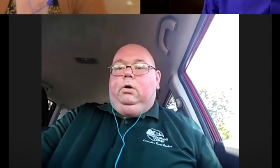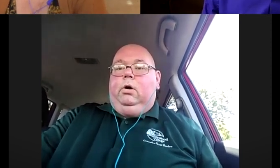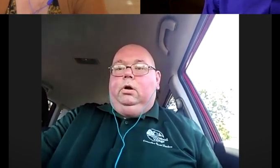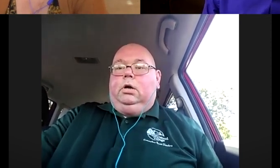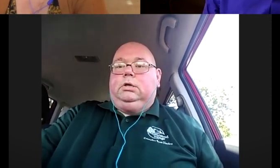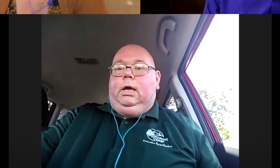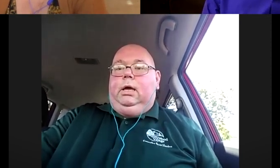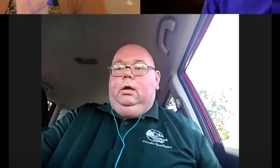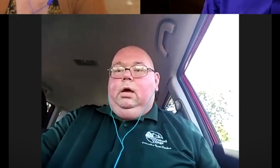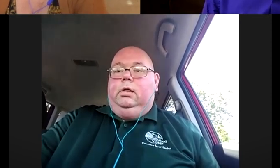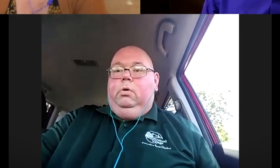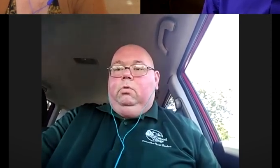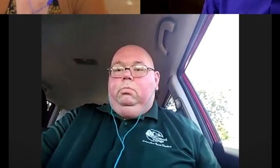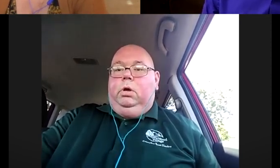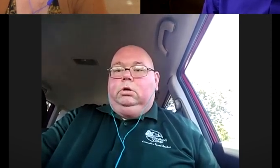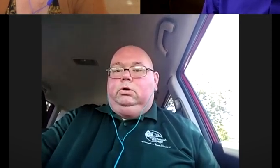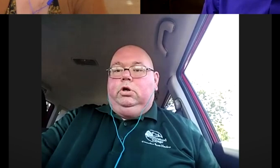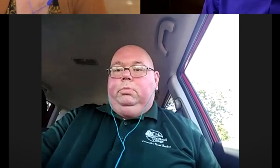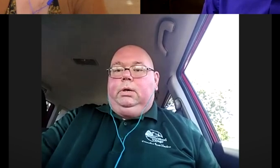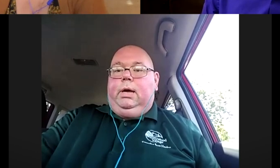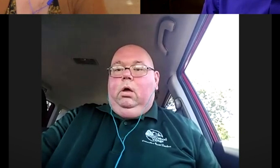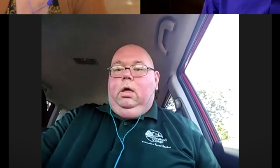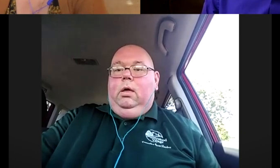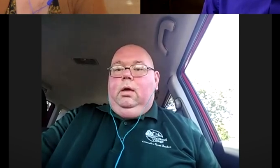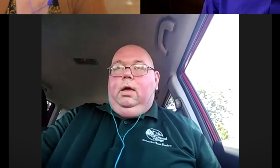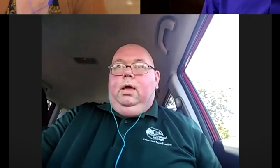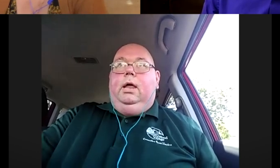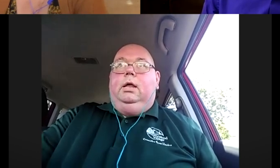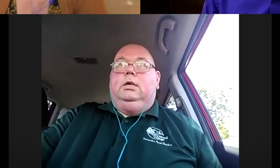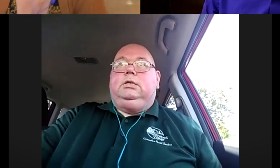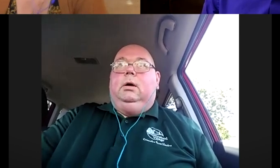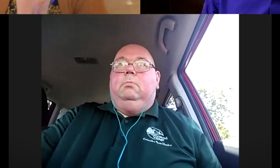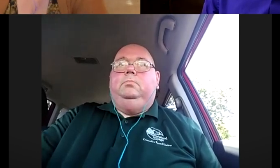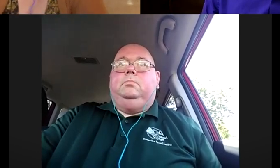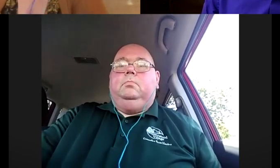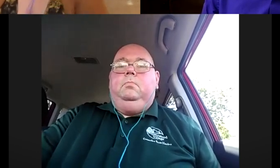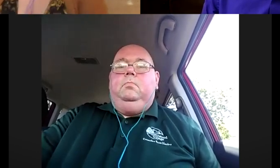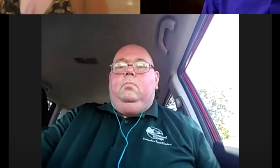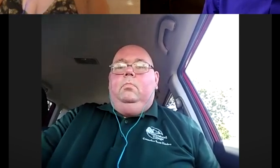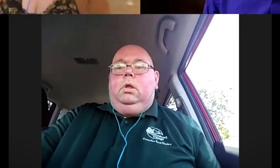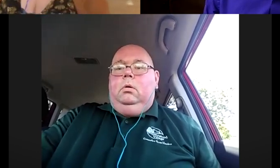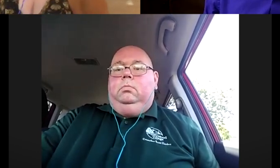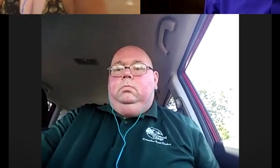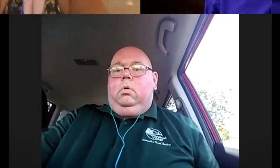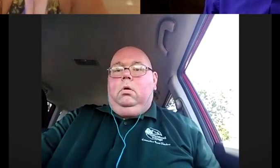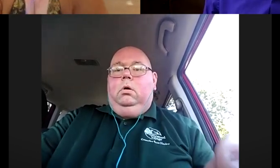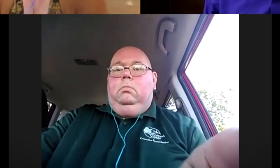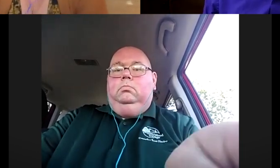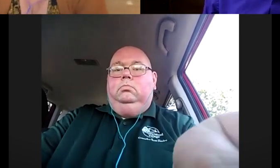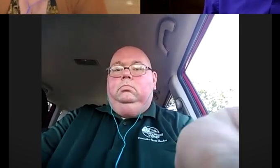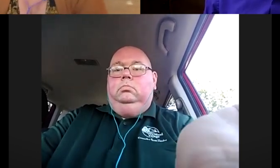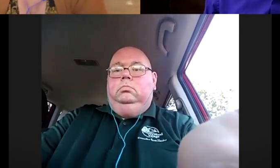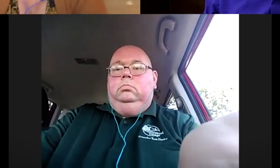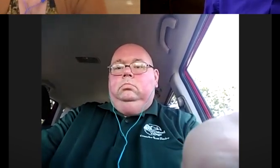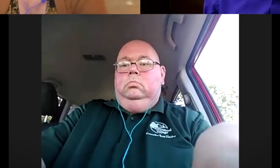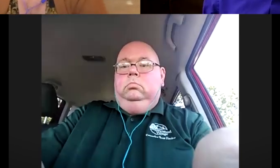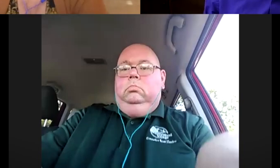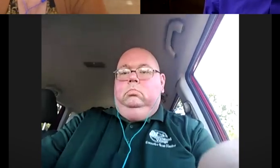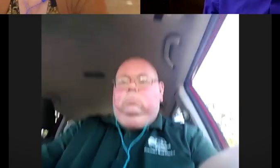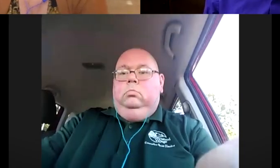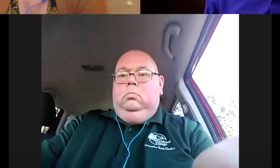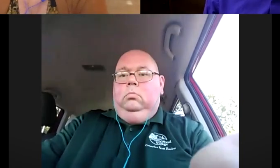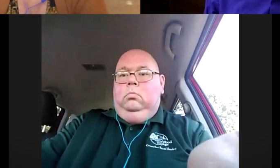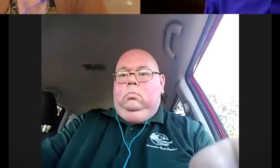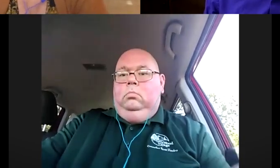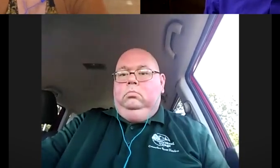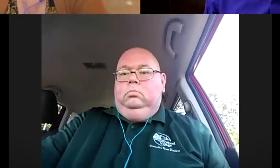encounter in our city, uh, that we won't be able to interpret now. And it's, yeah, that's great. Yeah. The, the use of it is really cool. So if we get a